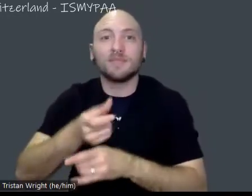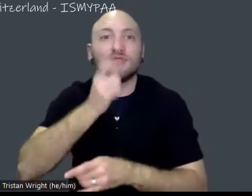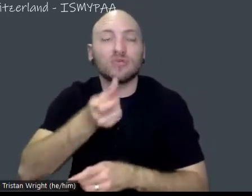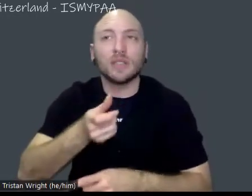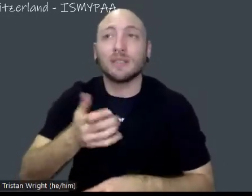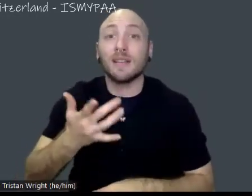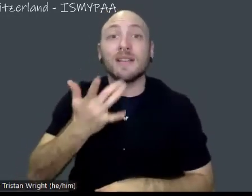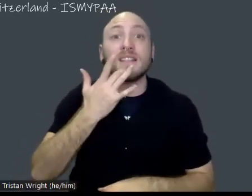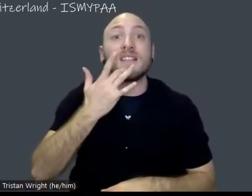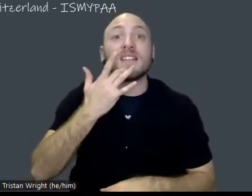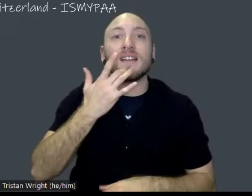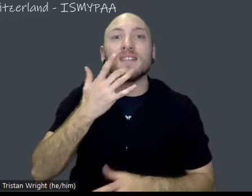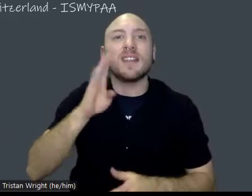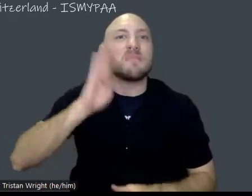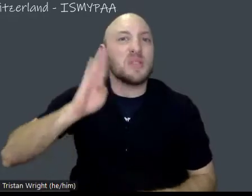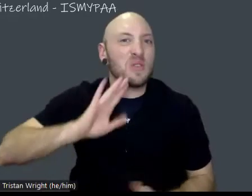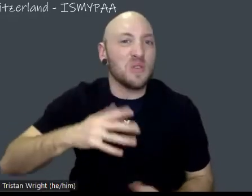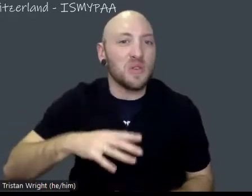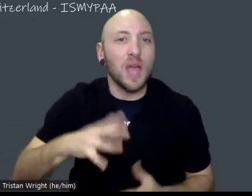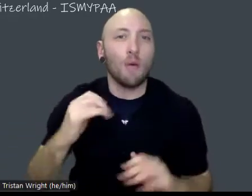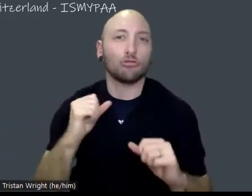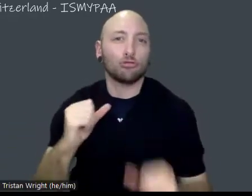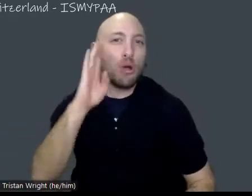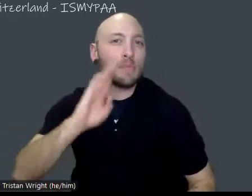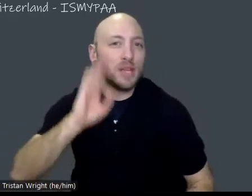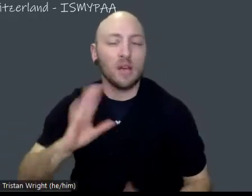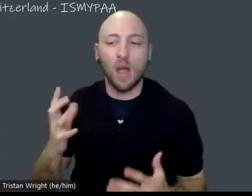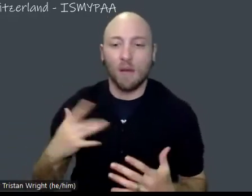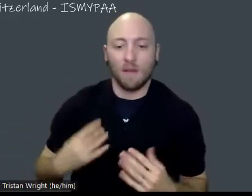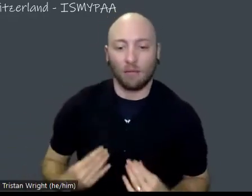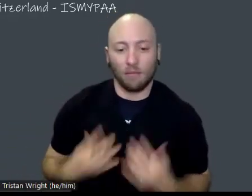drink was strong beers, because I needed the effect immediately,